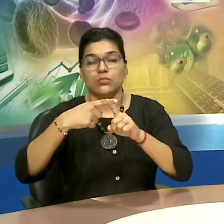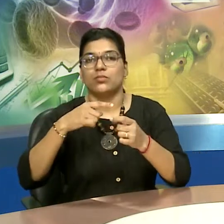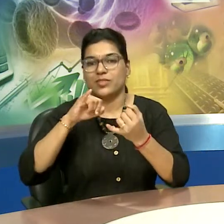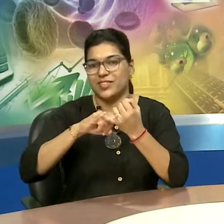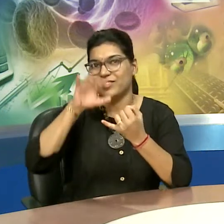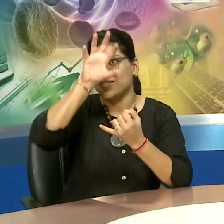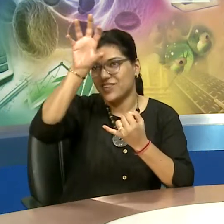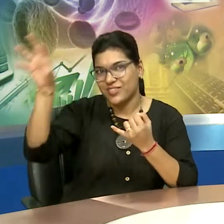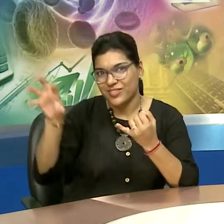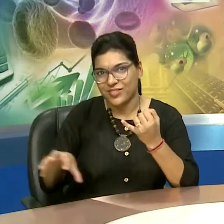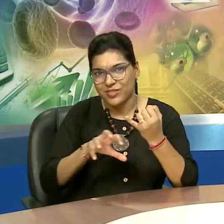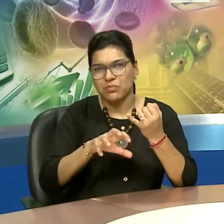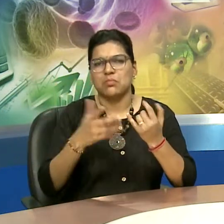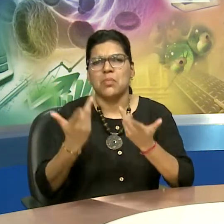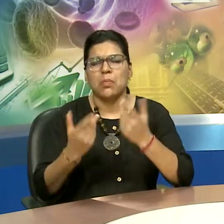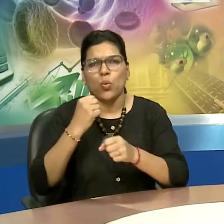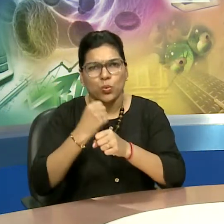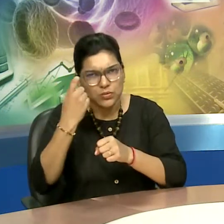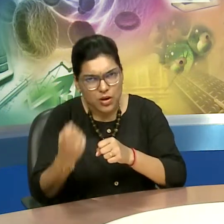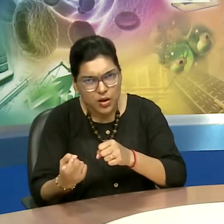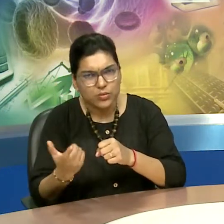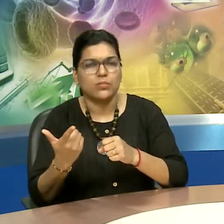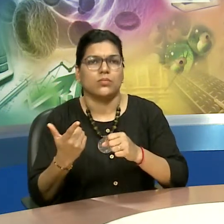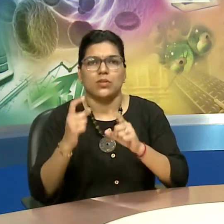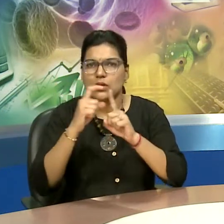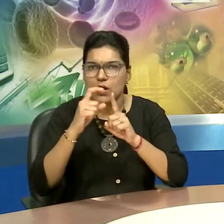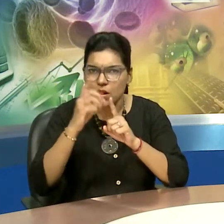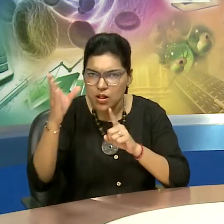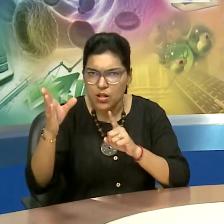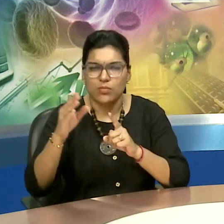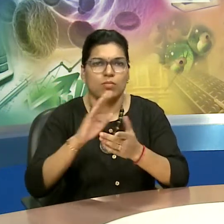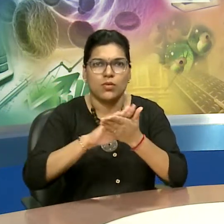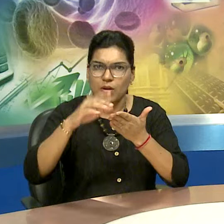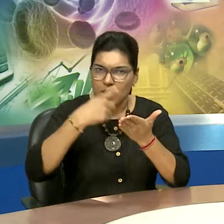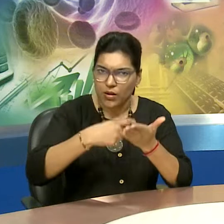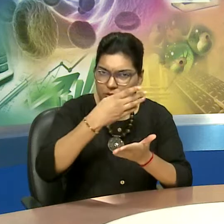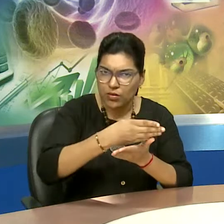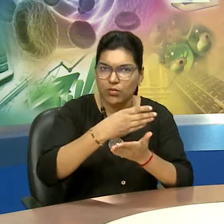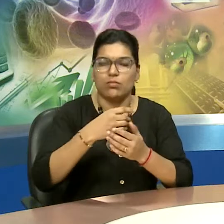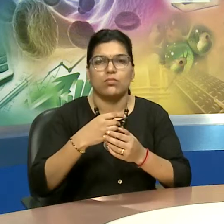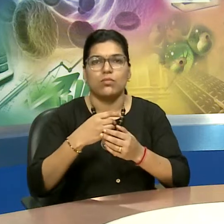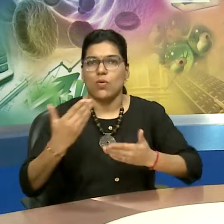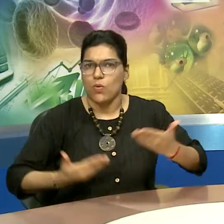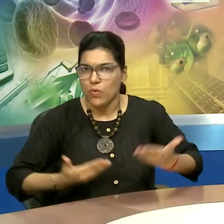there is a one government named as central government who